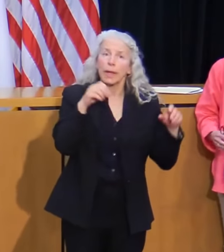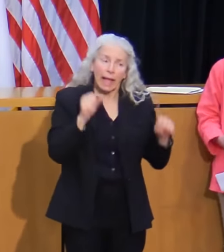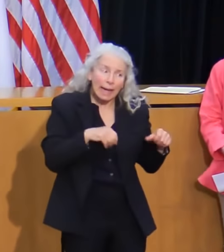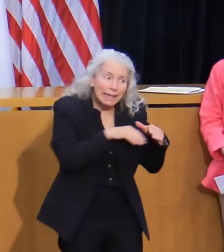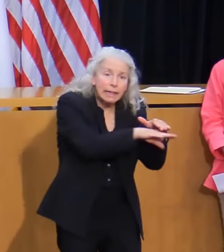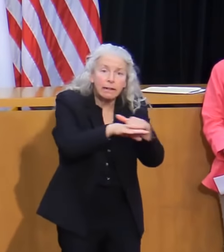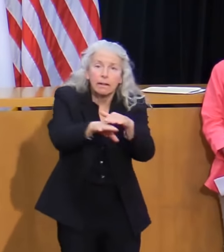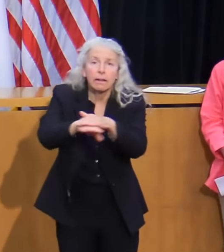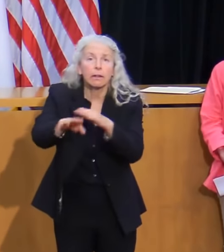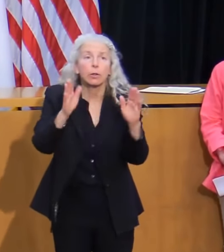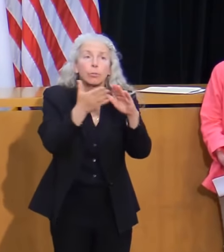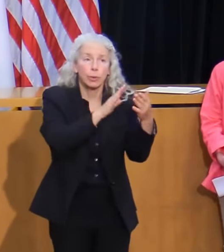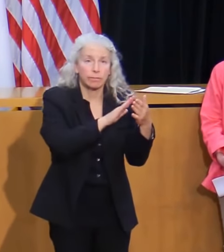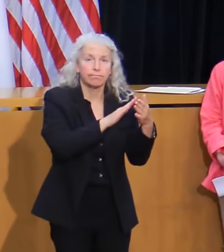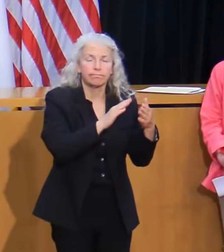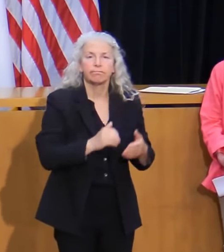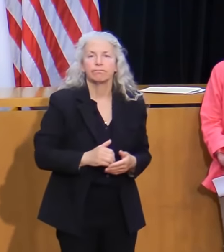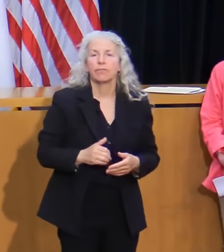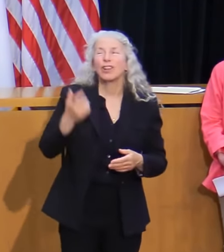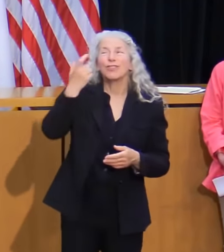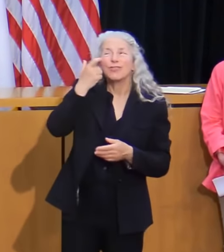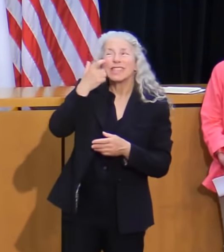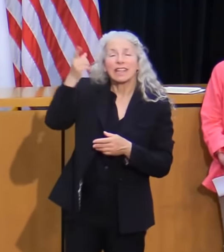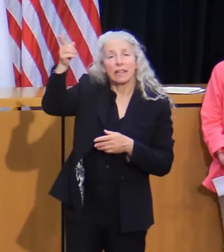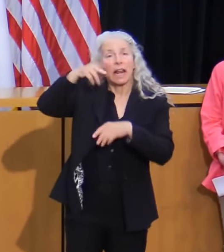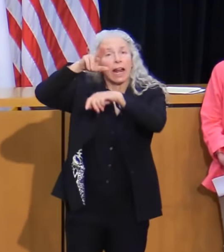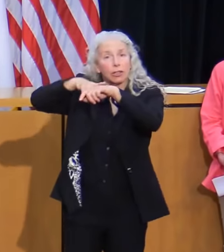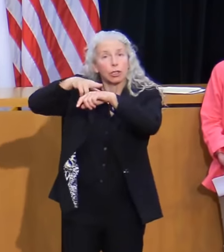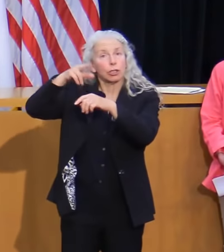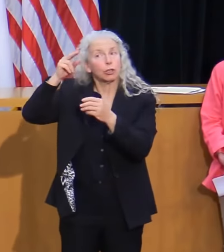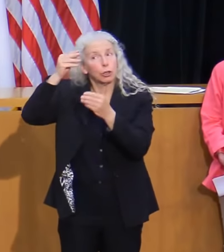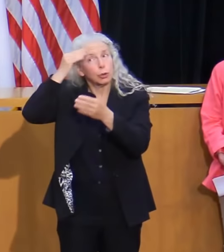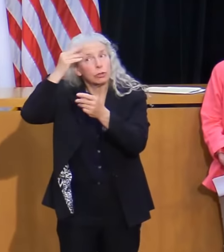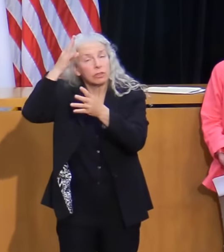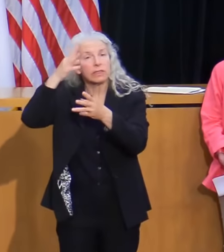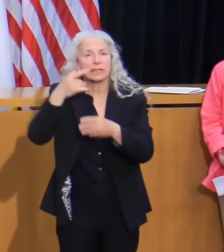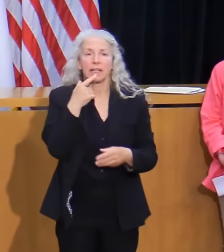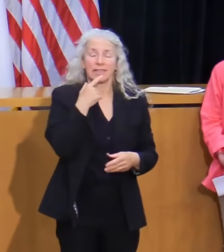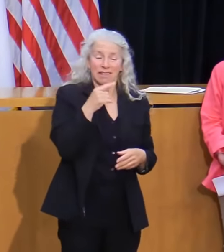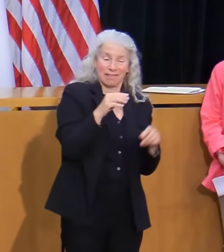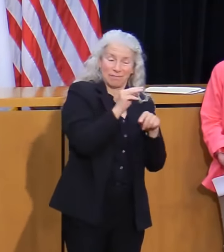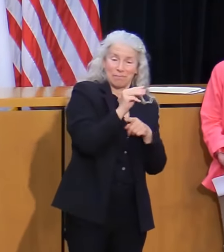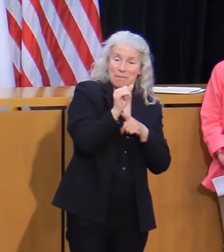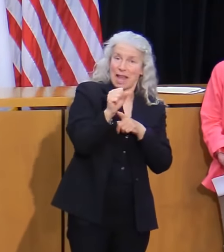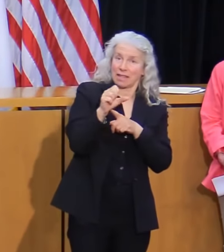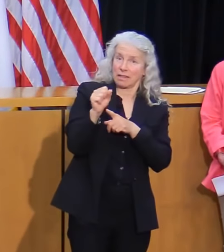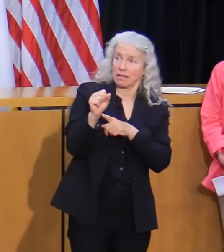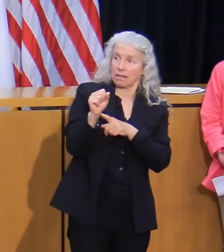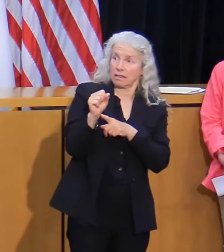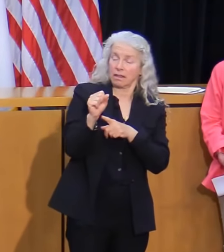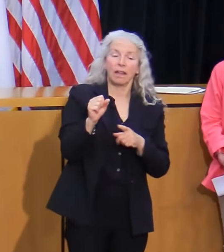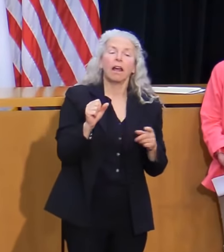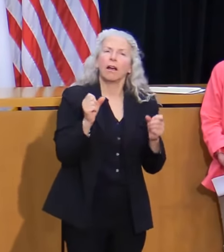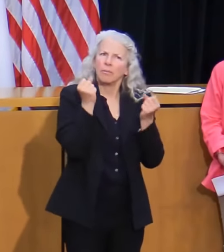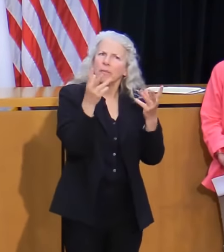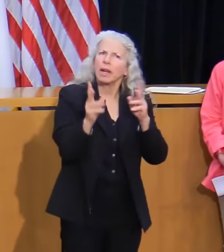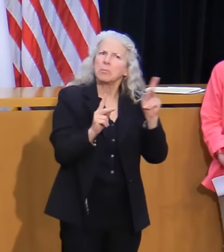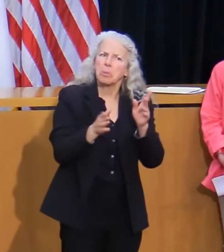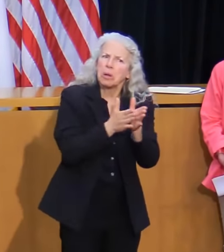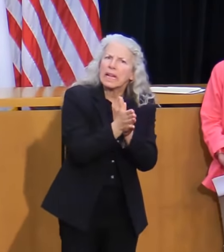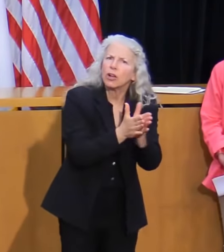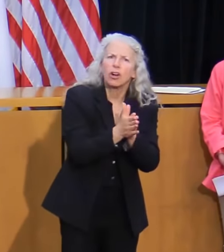are. Recently published federal data shows that Massachusetts has the lowest rates of vaccine hesitancy in the